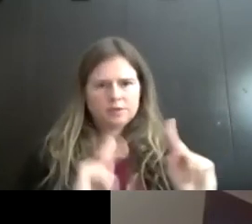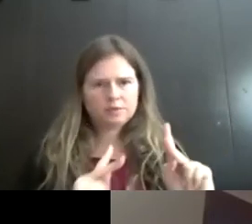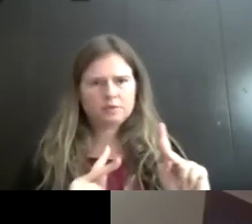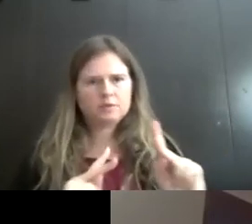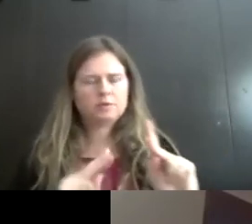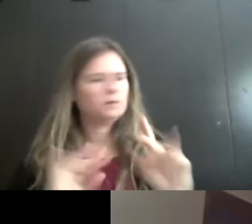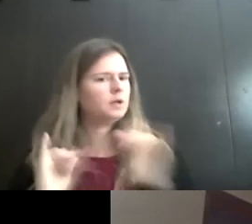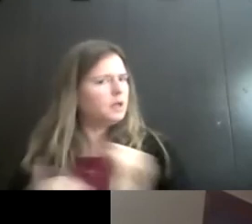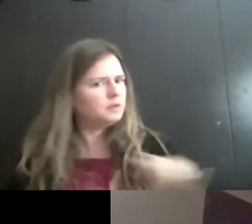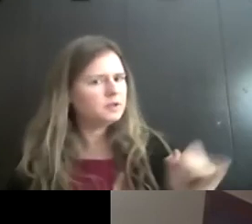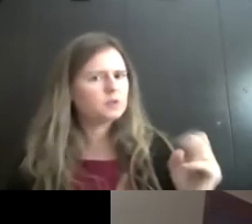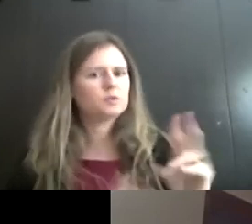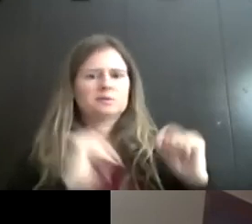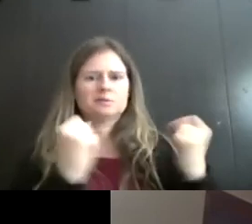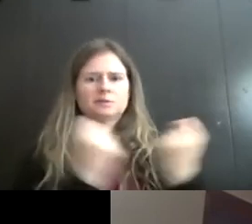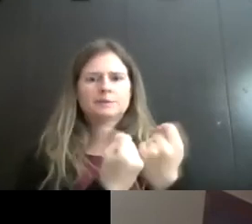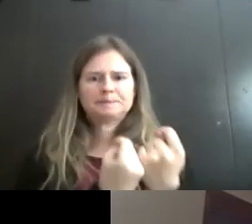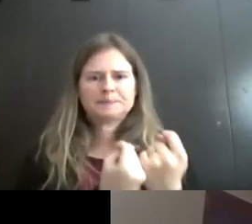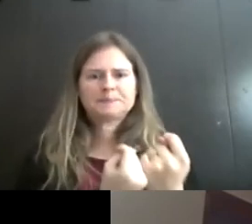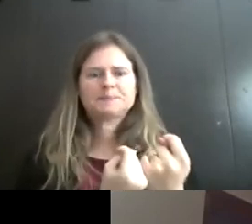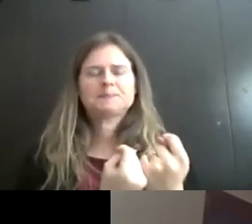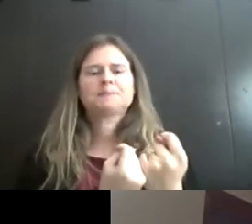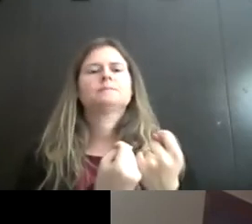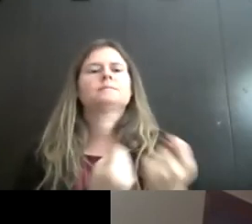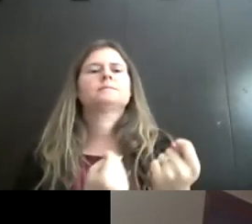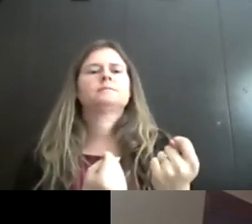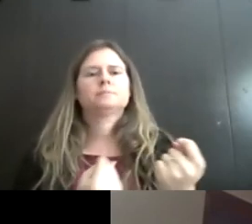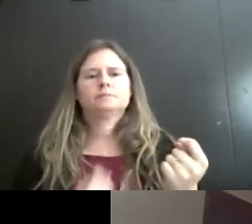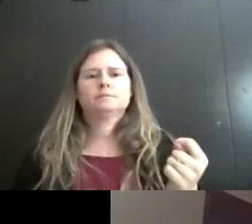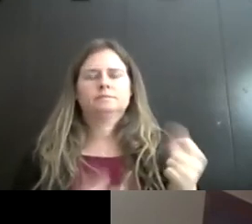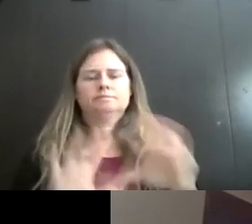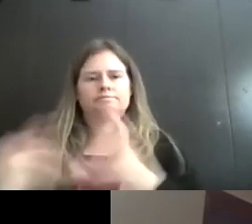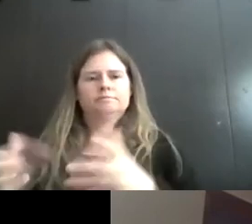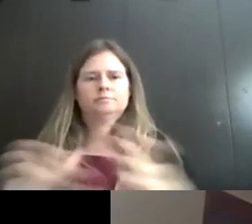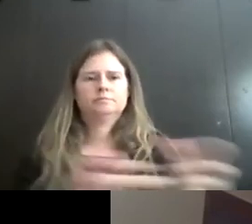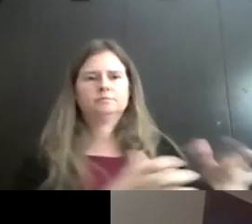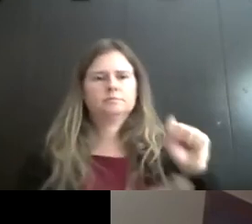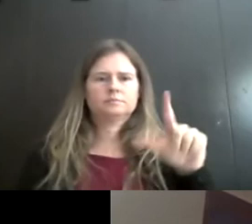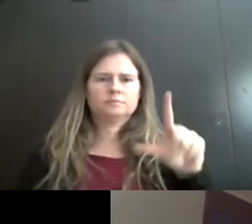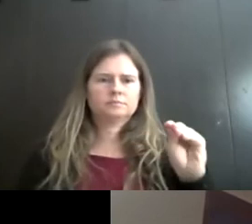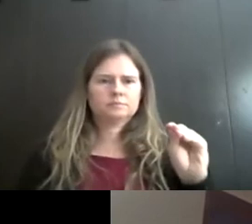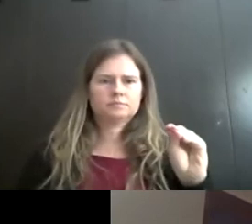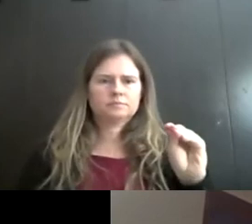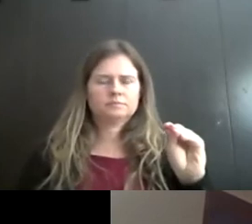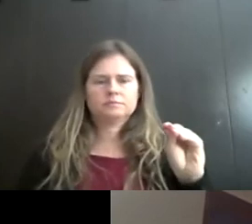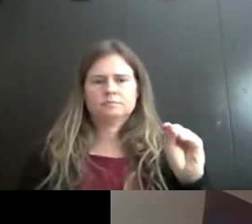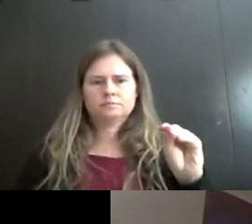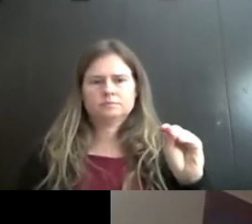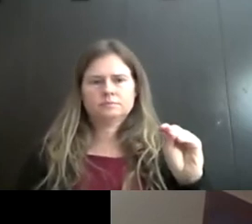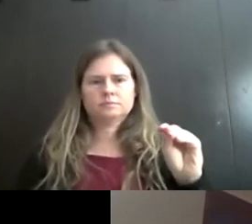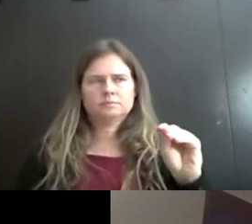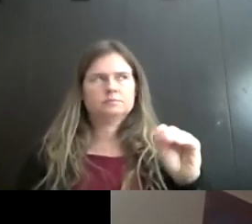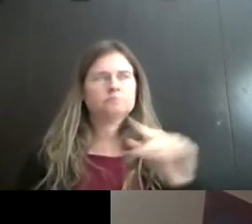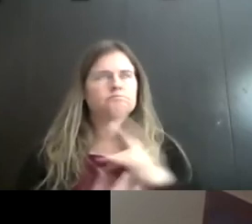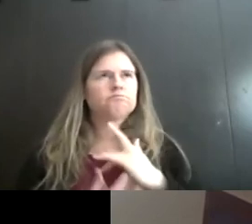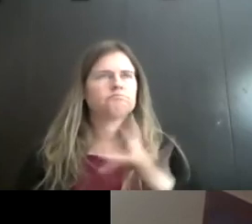people to get the tribal perspective or the various tribal groups. And in San Luis Obispo, there's I don't know an exact number,